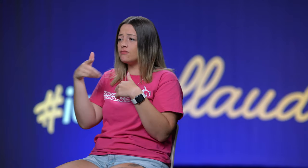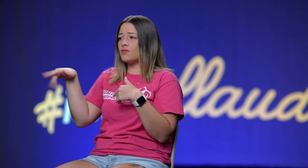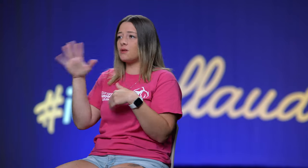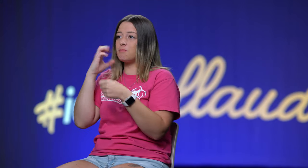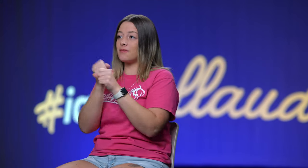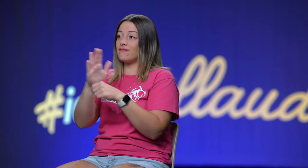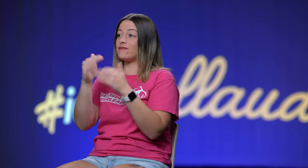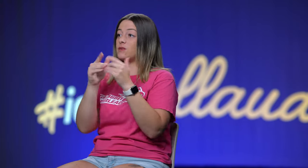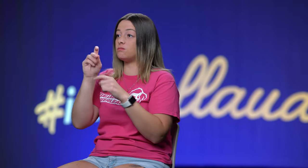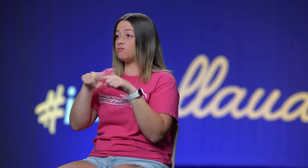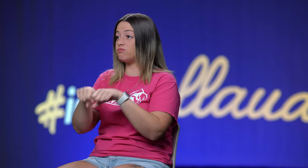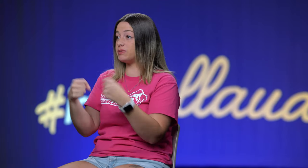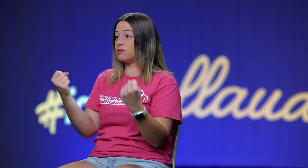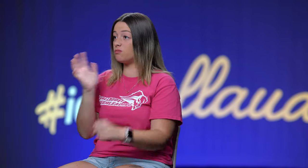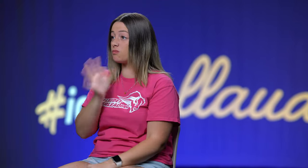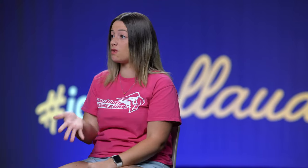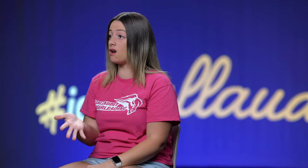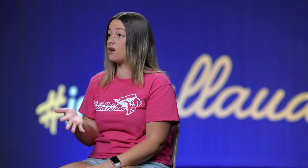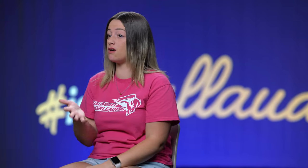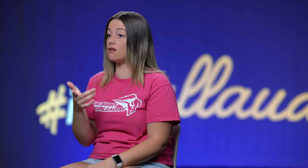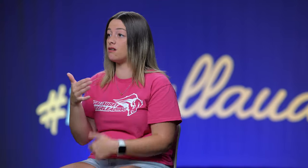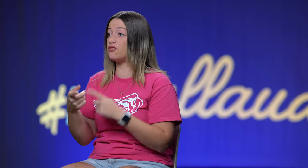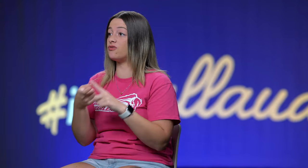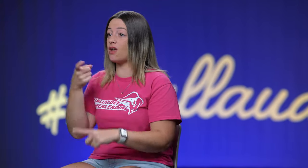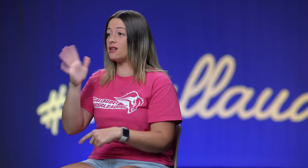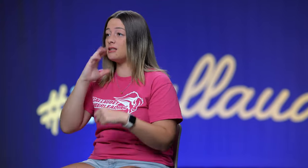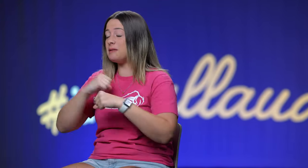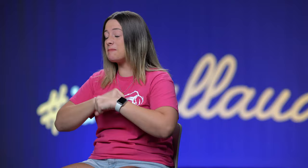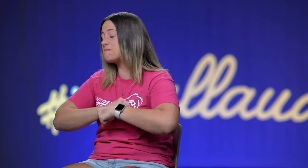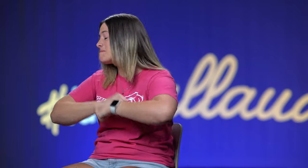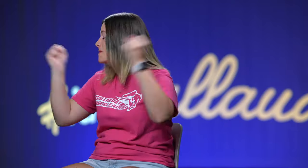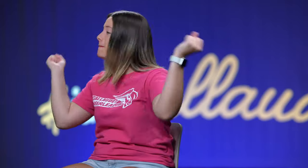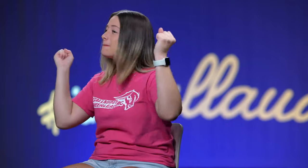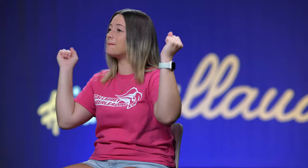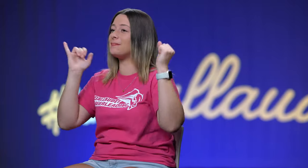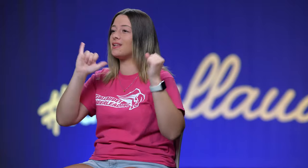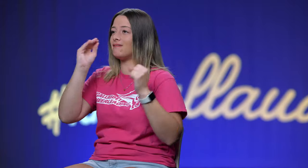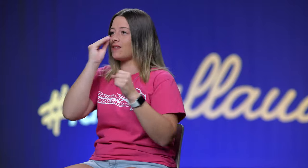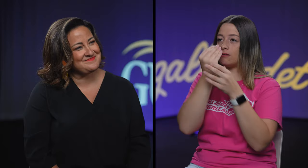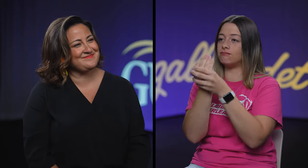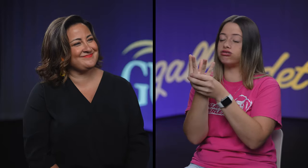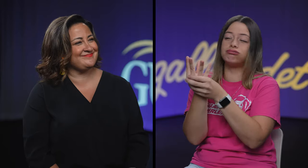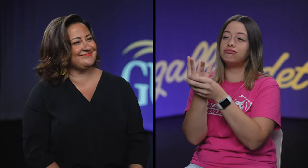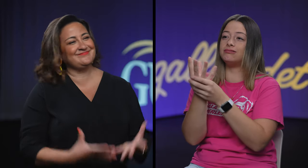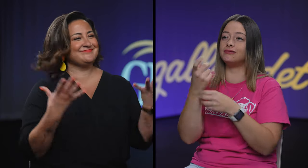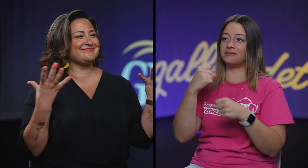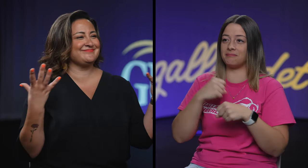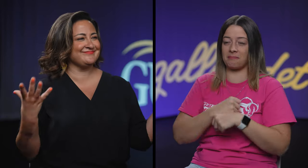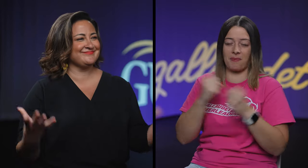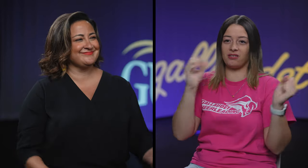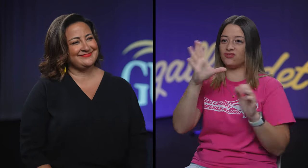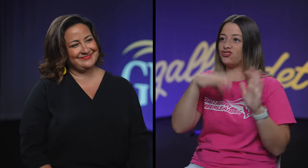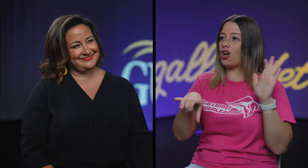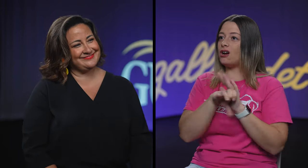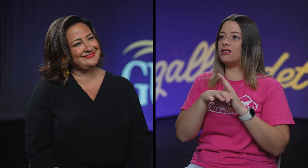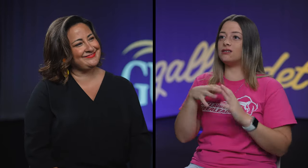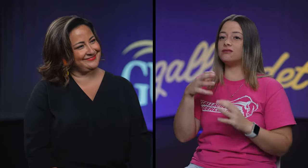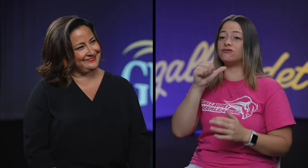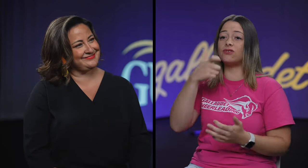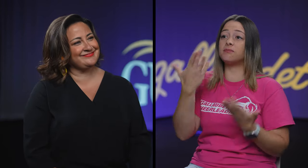journey, and it's okay to be shy when you arrive. Eventually, you'll break out of your comfort zone, and you'll bloom just like a flower. Your character